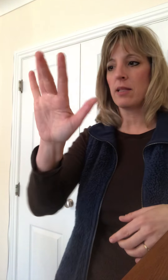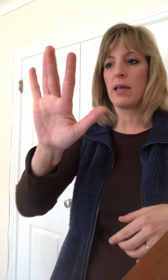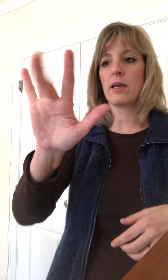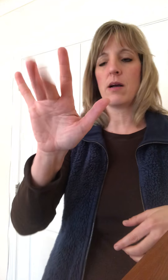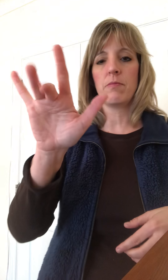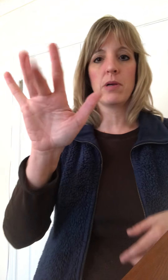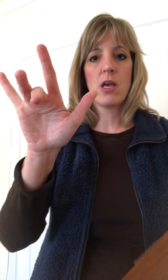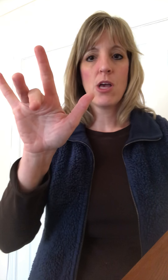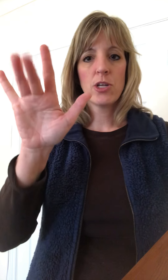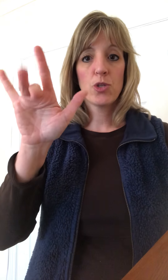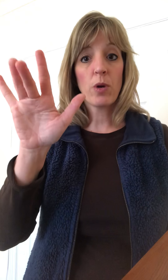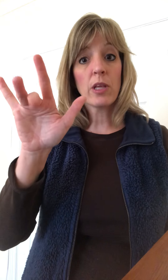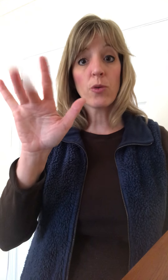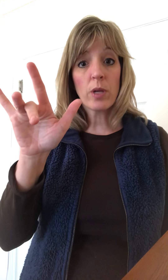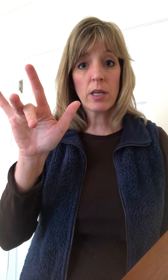like